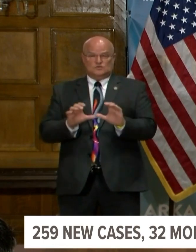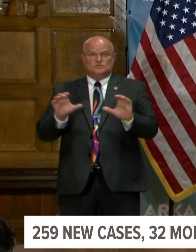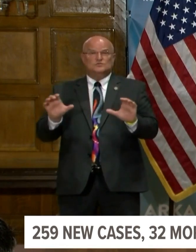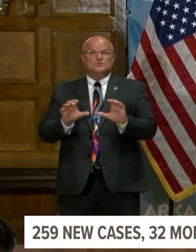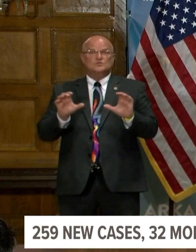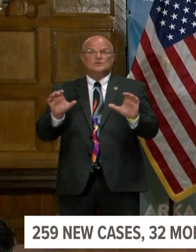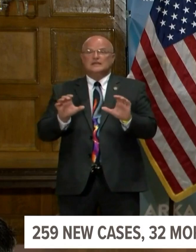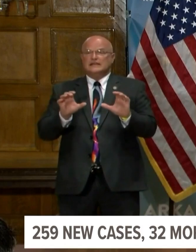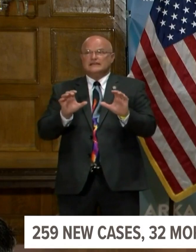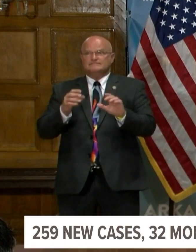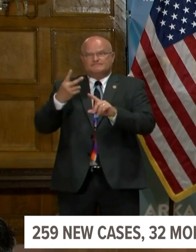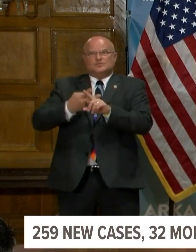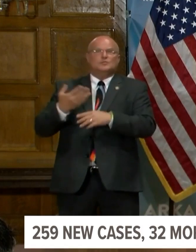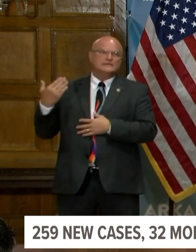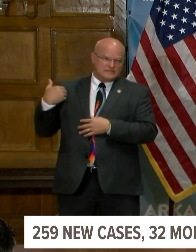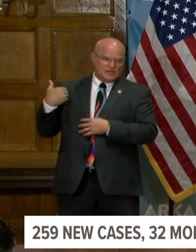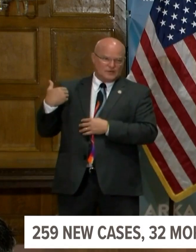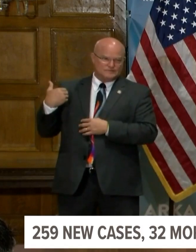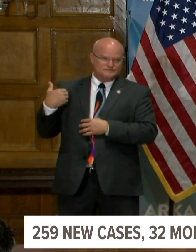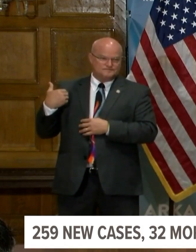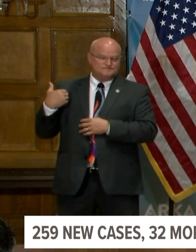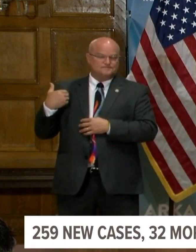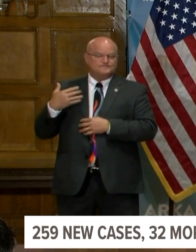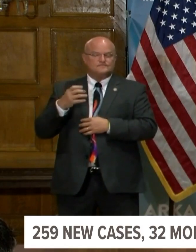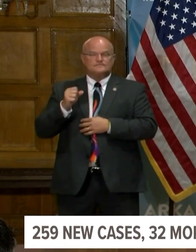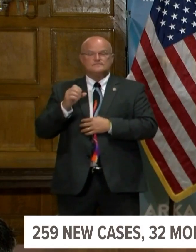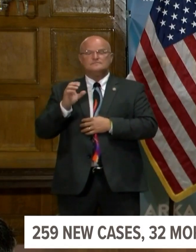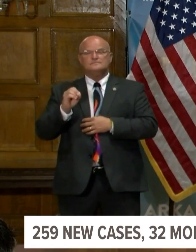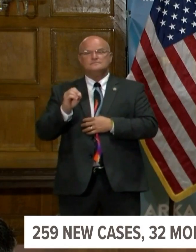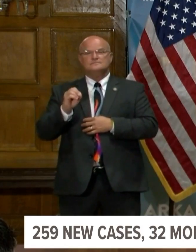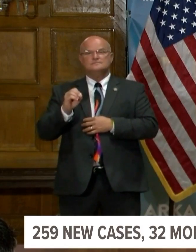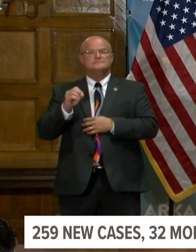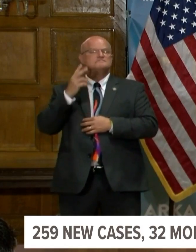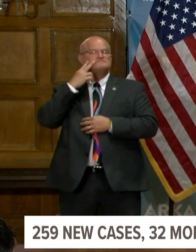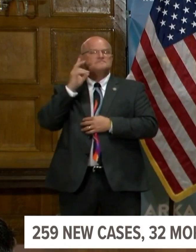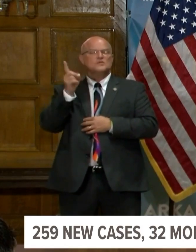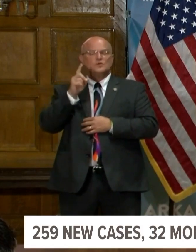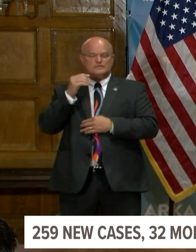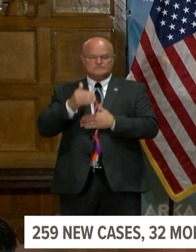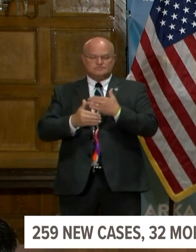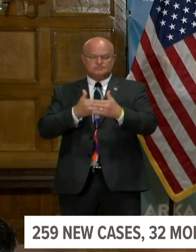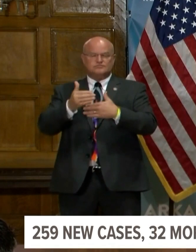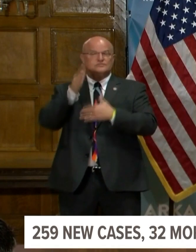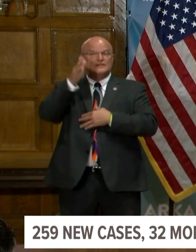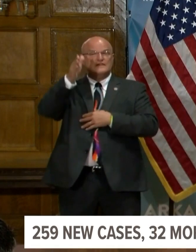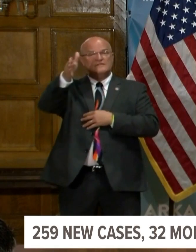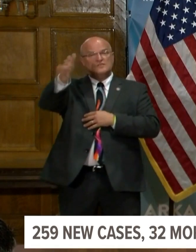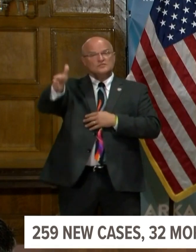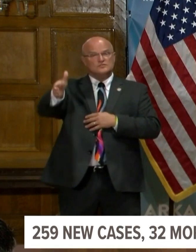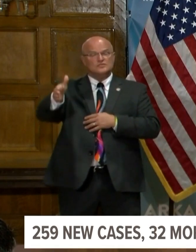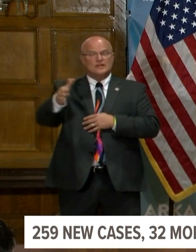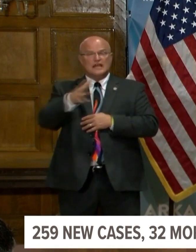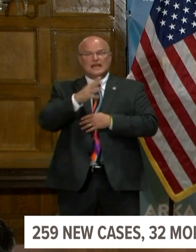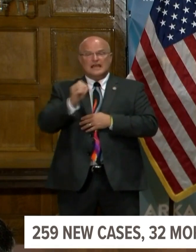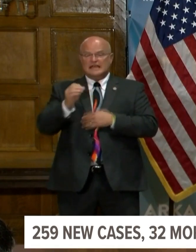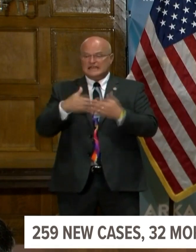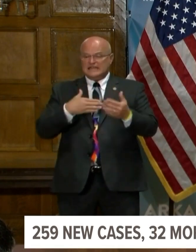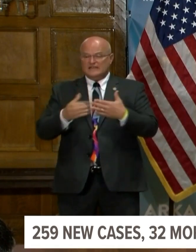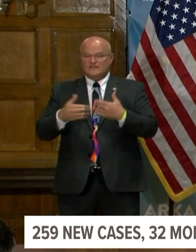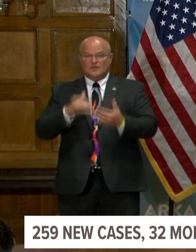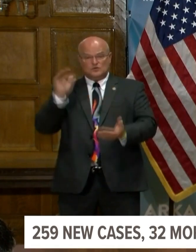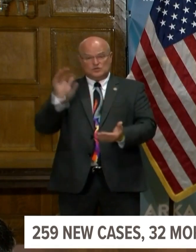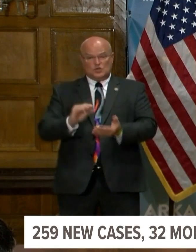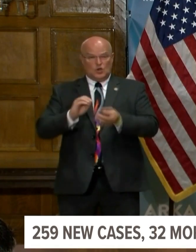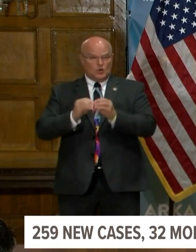even, 2 months ago. And so let's see where the pattern goes in the future. Even though it was a